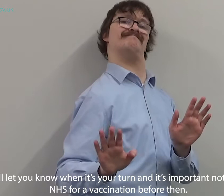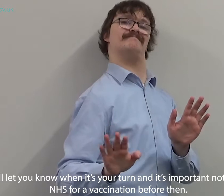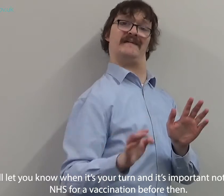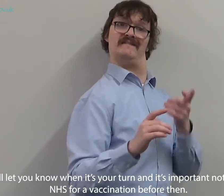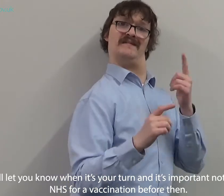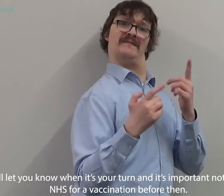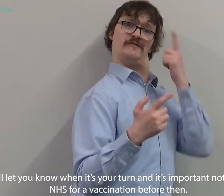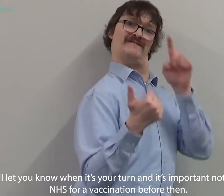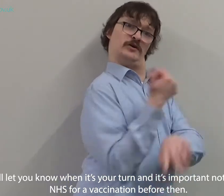then.